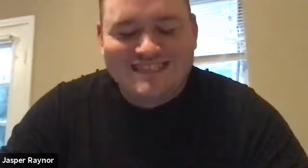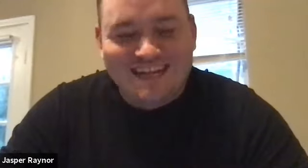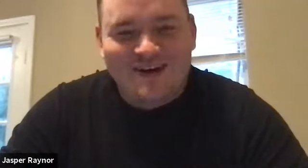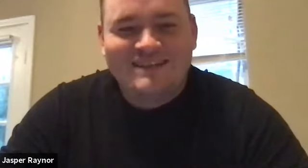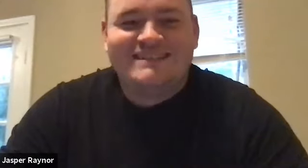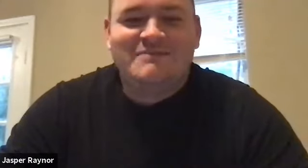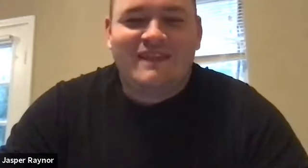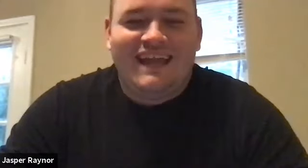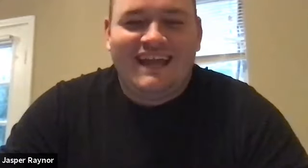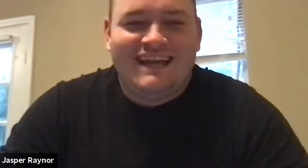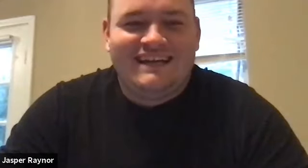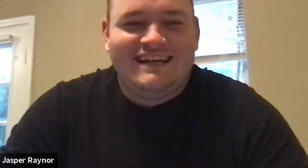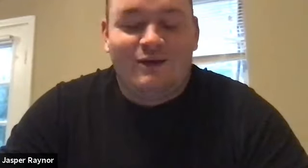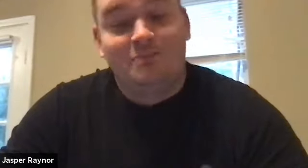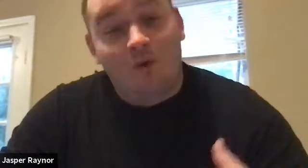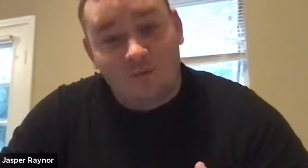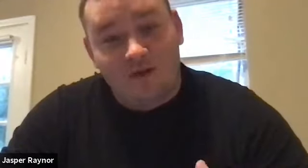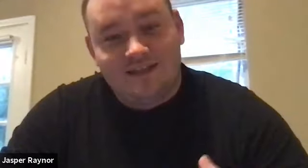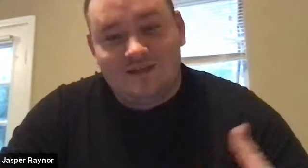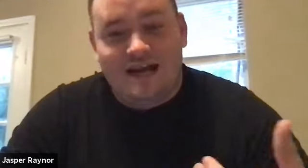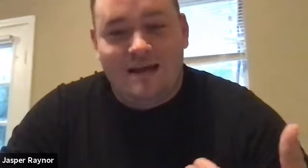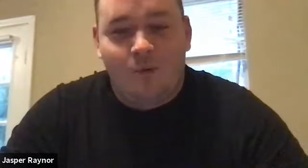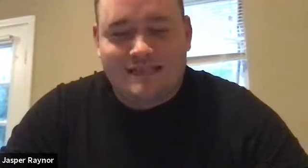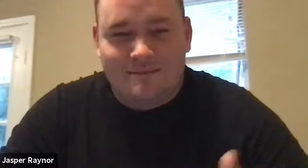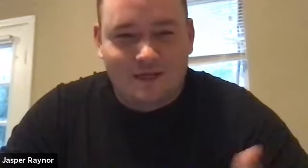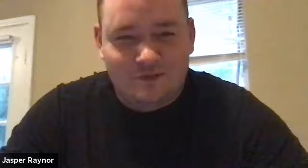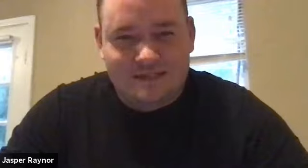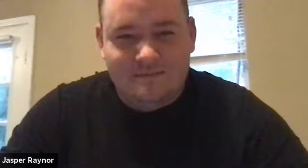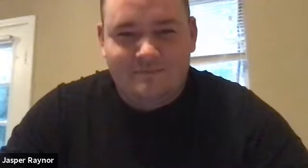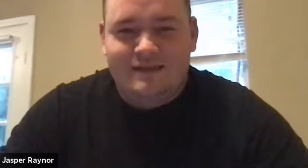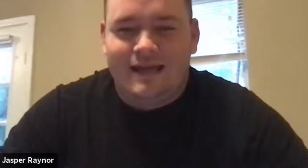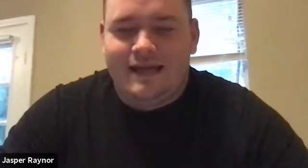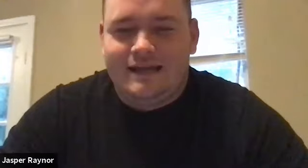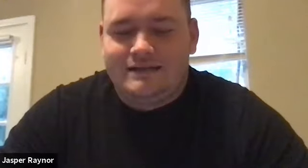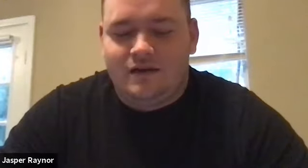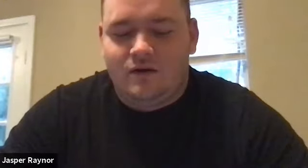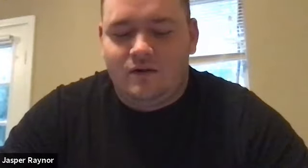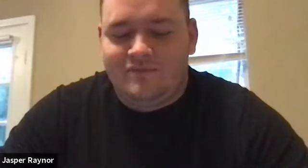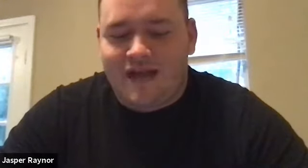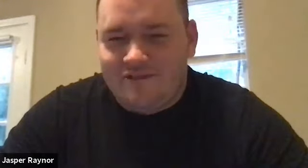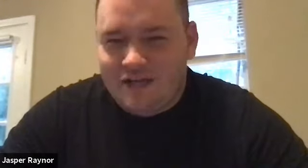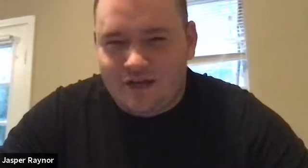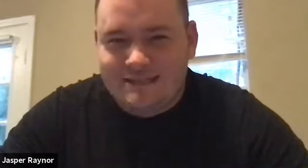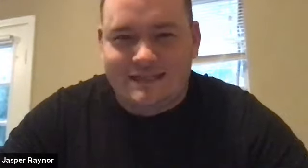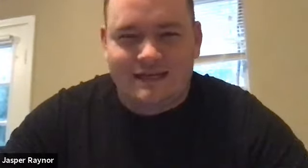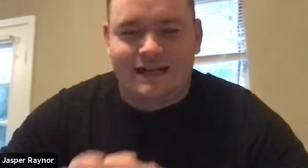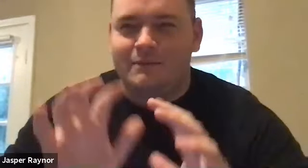it all. And I was born with it, so I have more time to lose it. And if I have hearing aids in, I'm